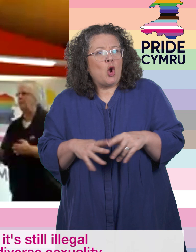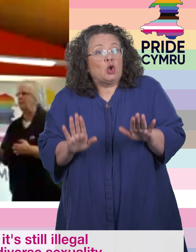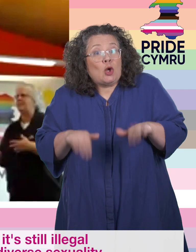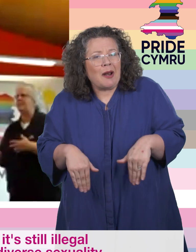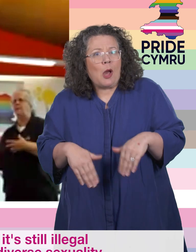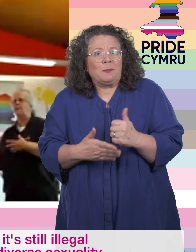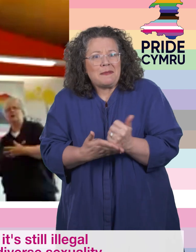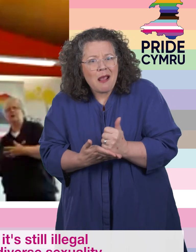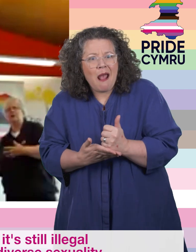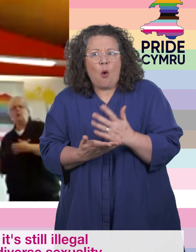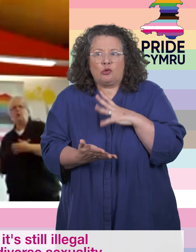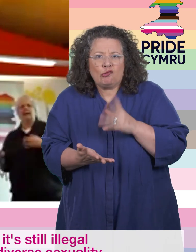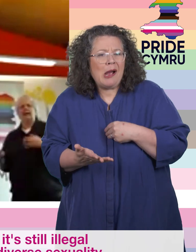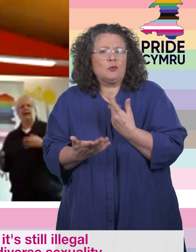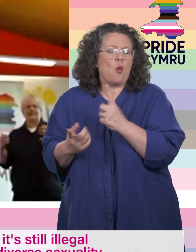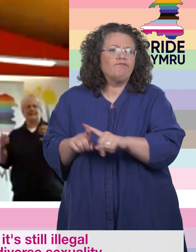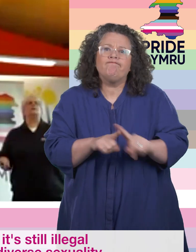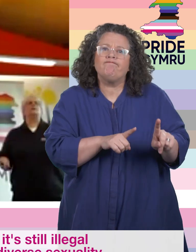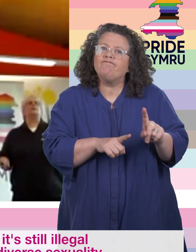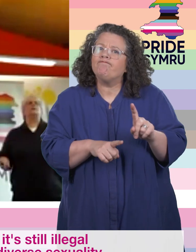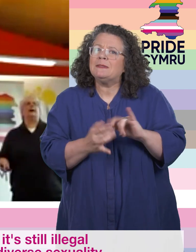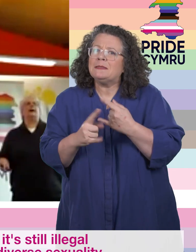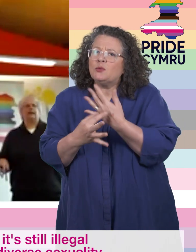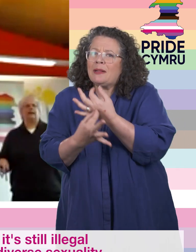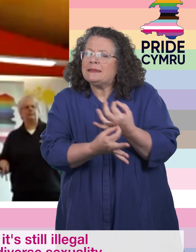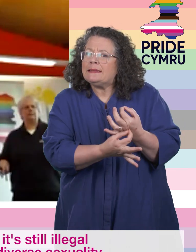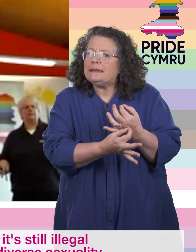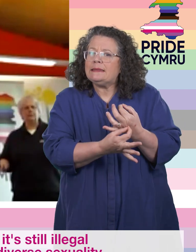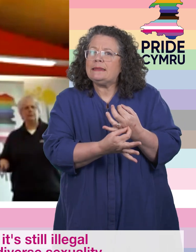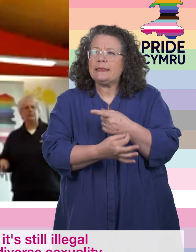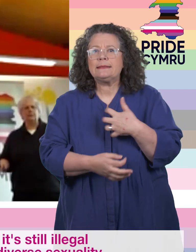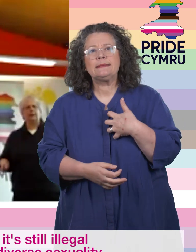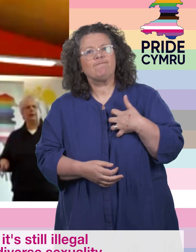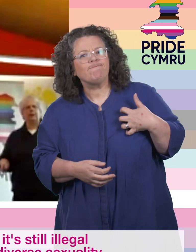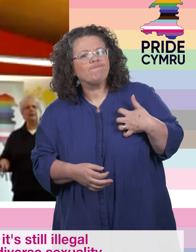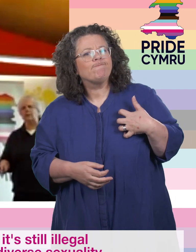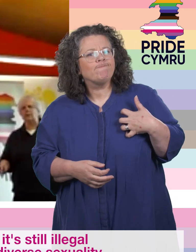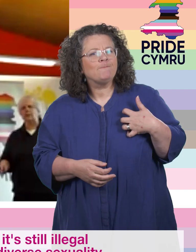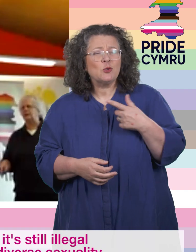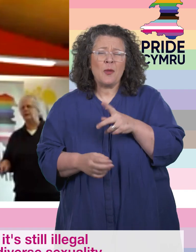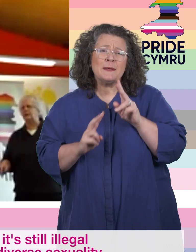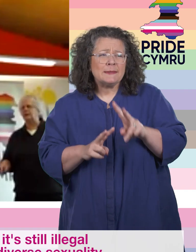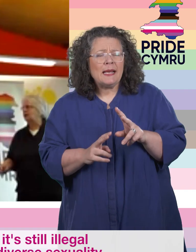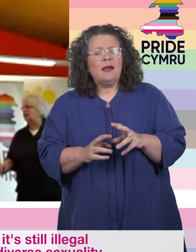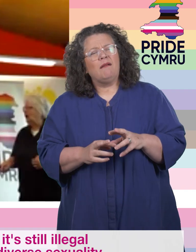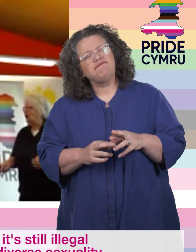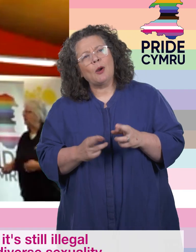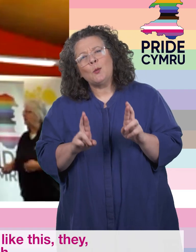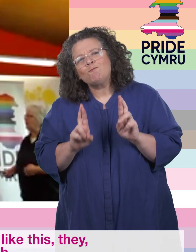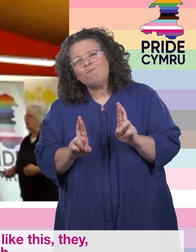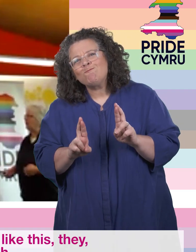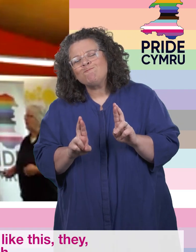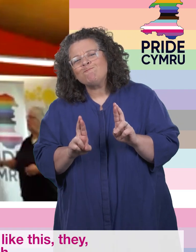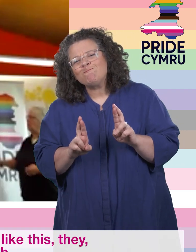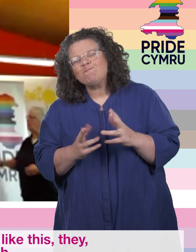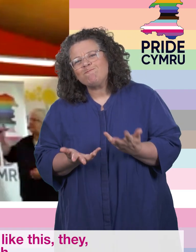come from areas where it's still illegal to be gay or trans or any other diverse sexuality.